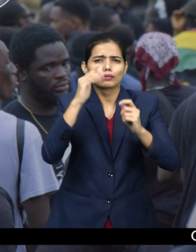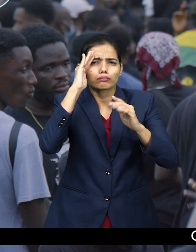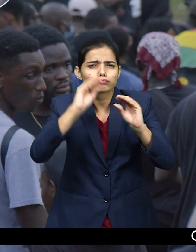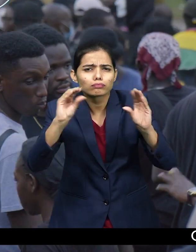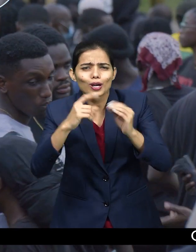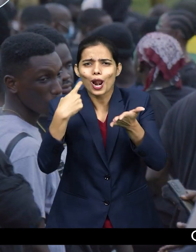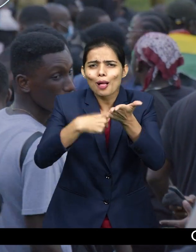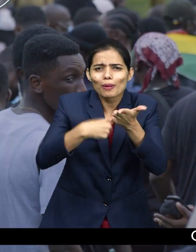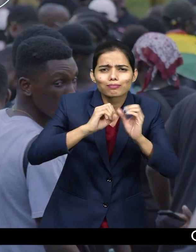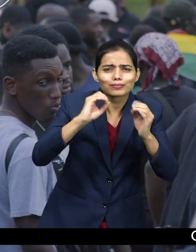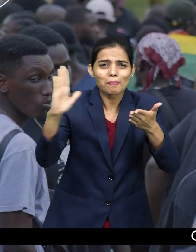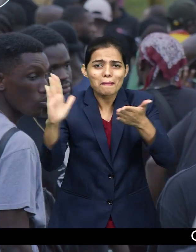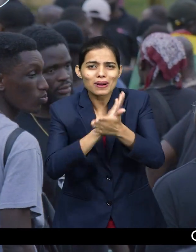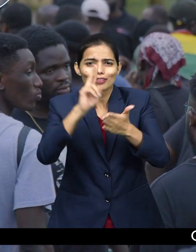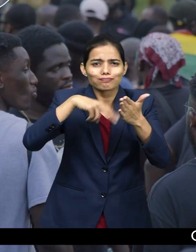Conclusion.